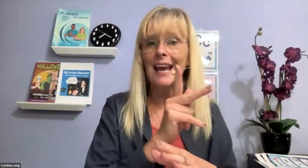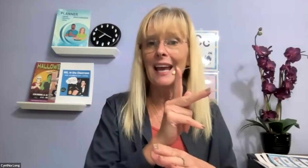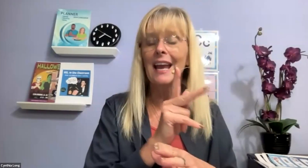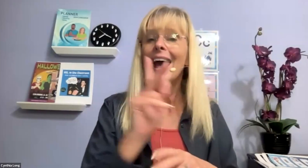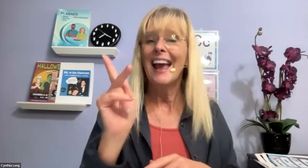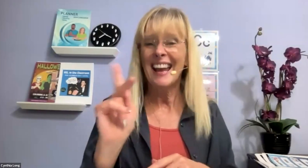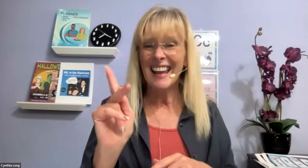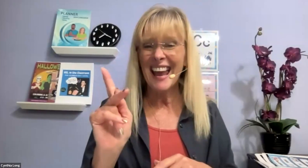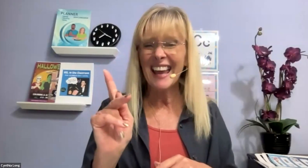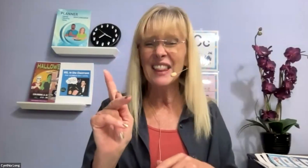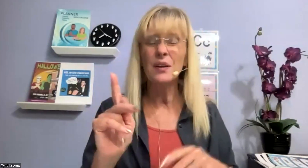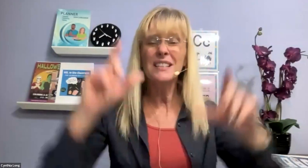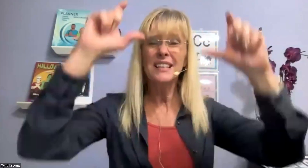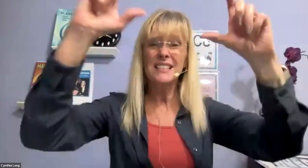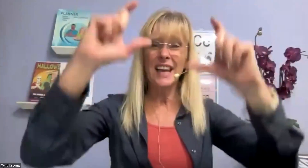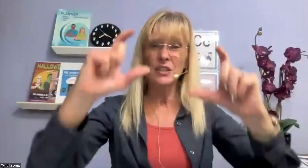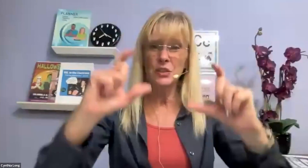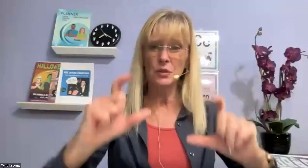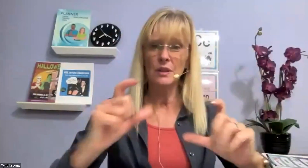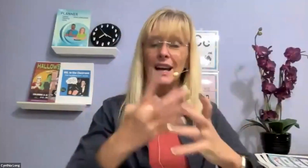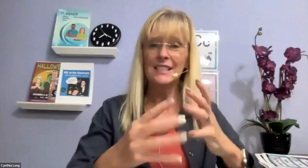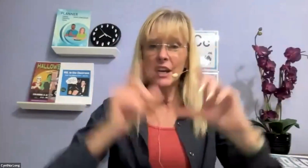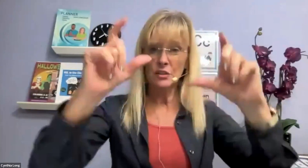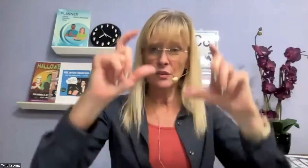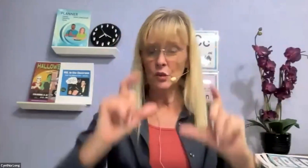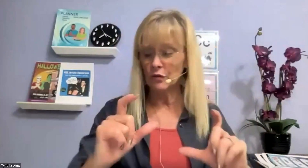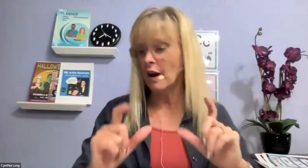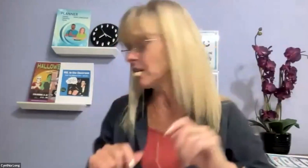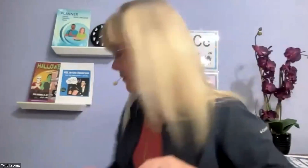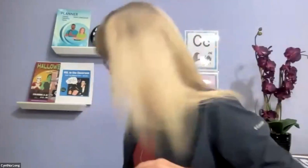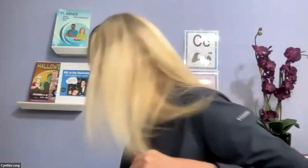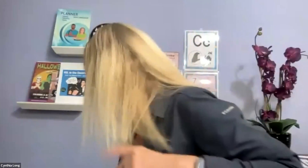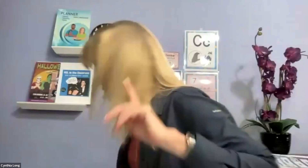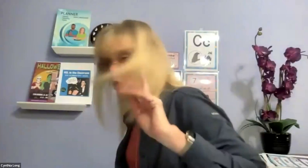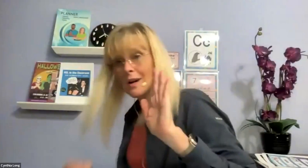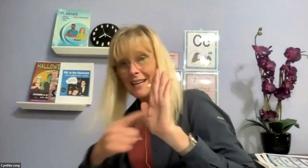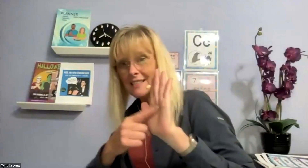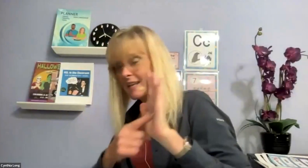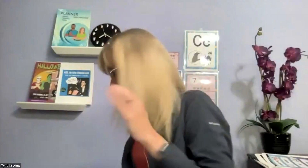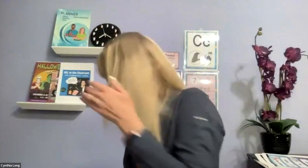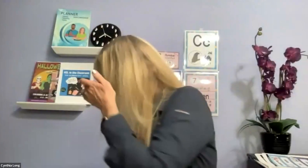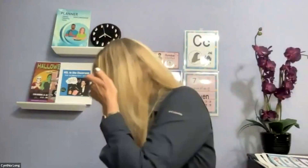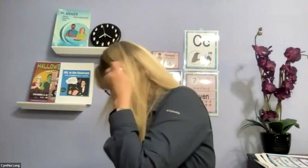pre-K and K. There is a schedule to follow. Here's one example here.